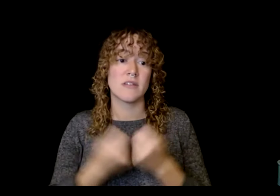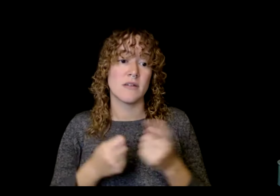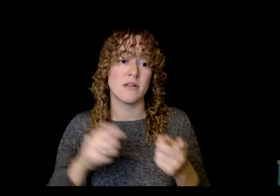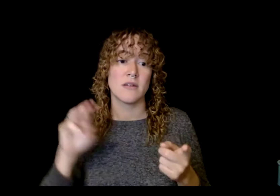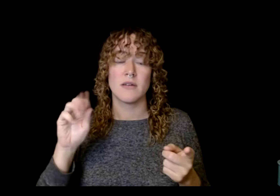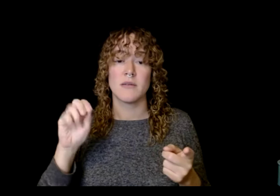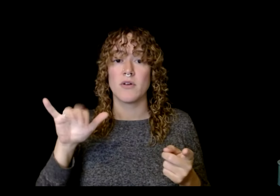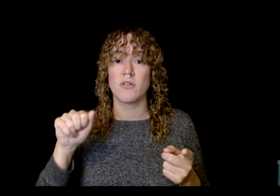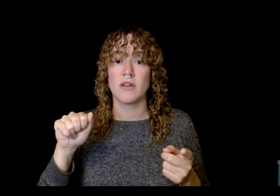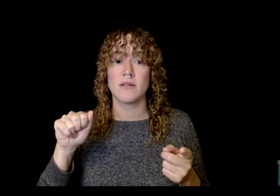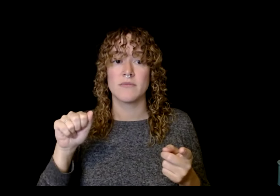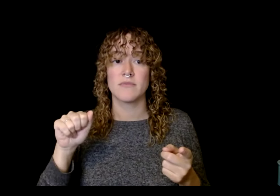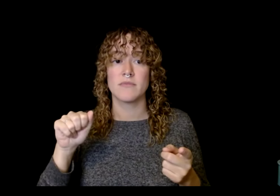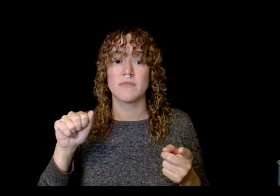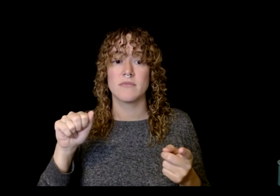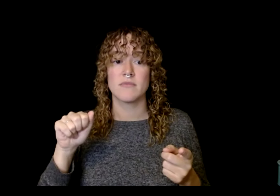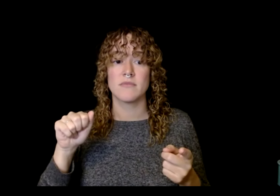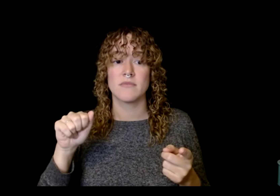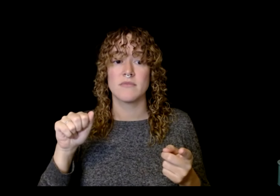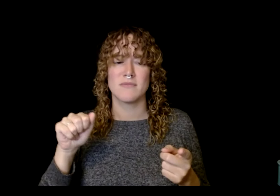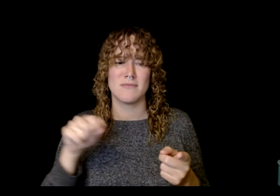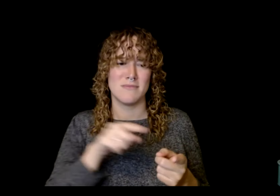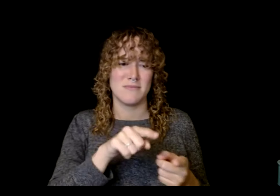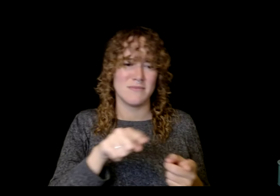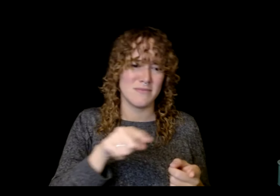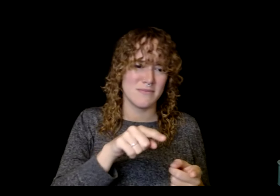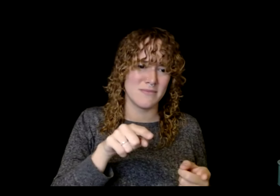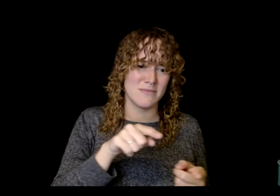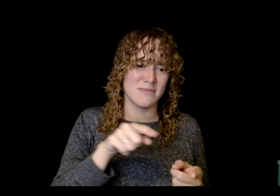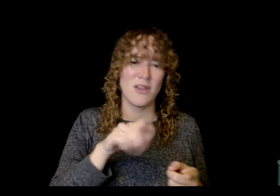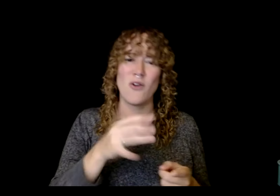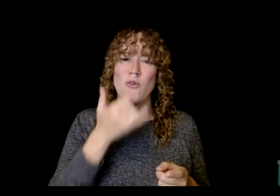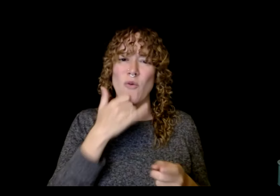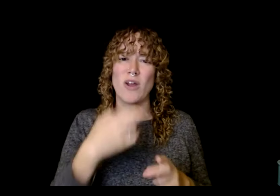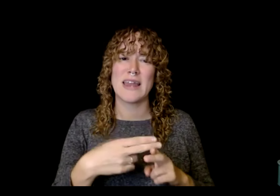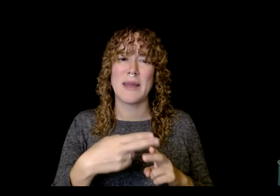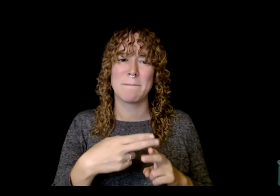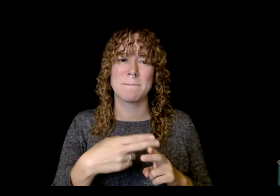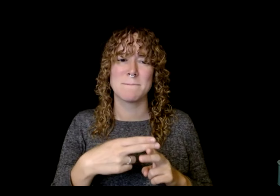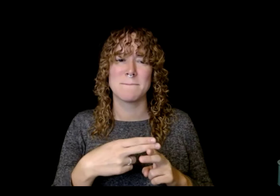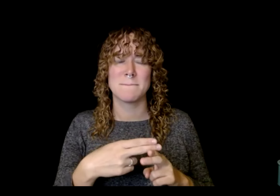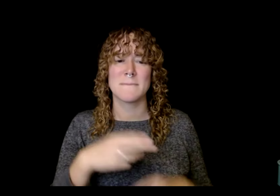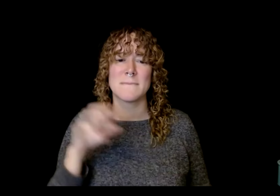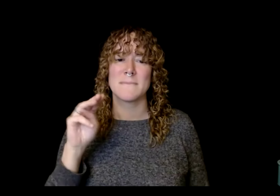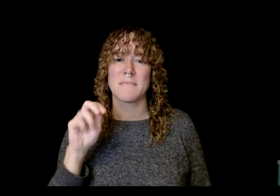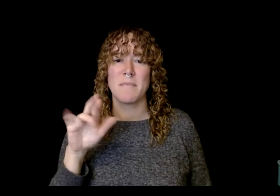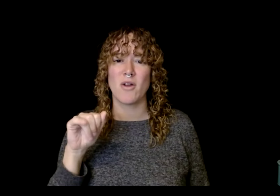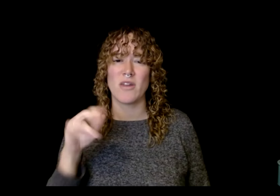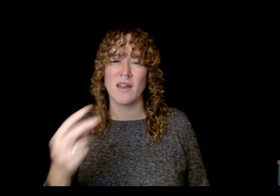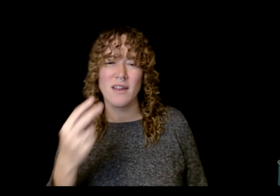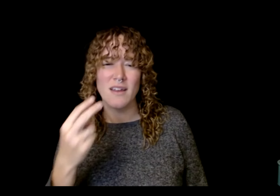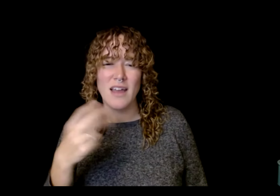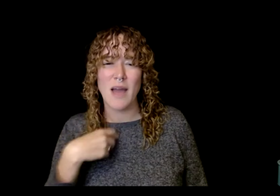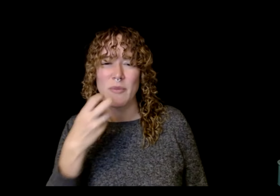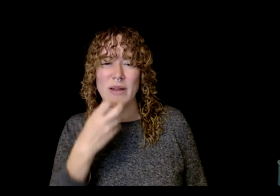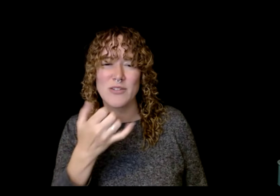Maria, despite what's showing on the account there, you're looking at me because I'm going to say your last name. I'm going to butcher it. Yeah, I'm waiting to